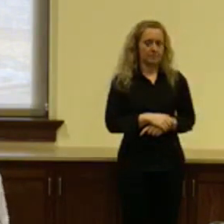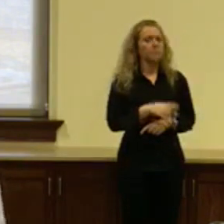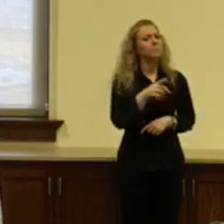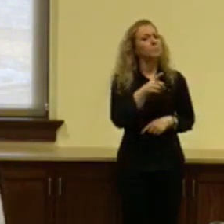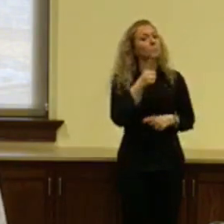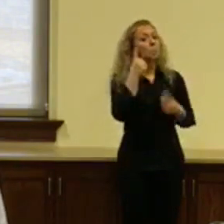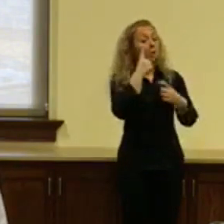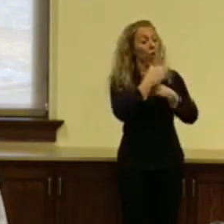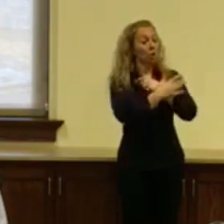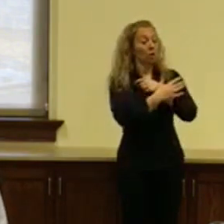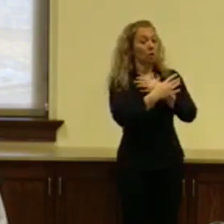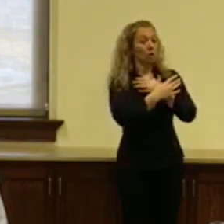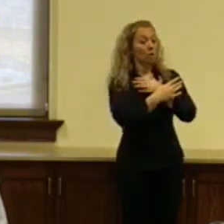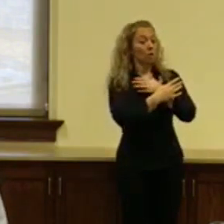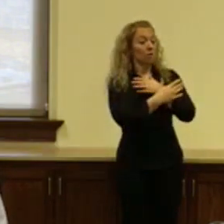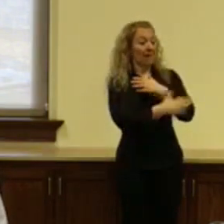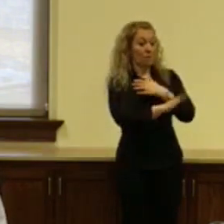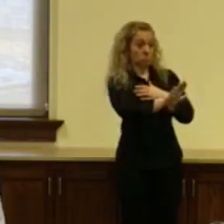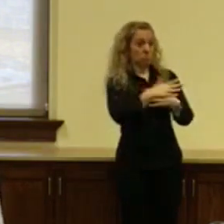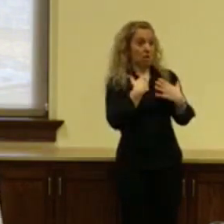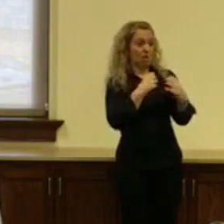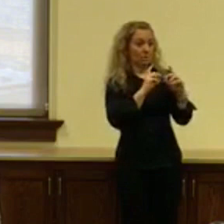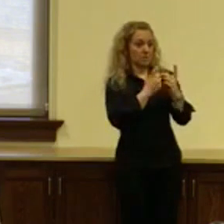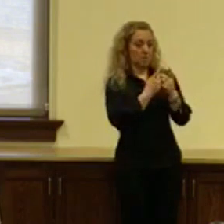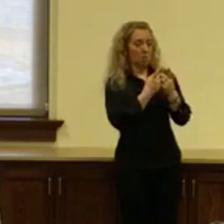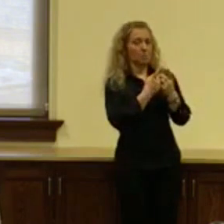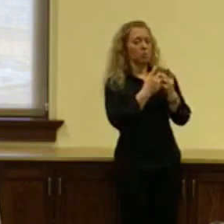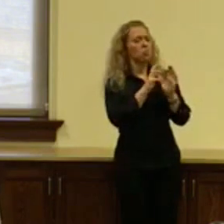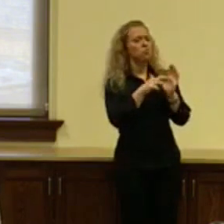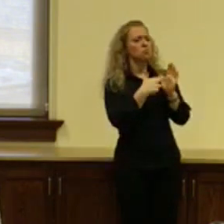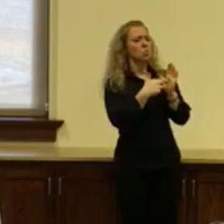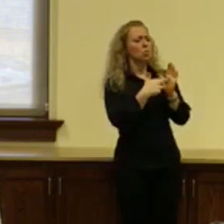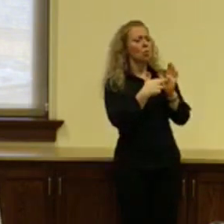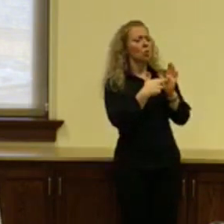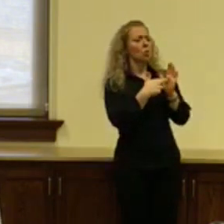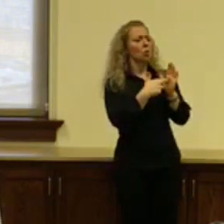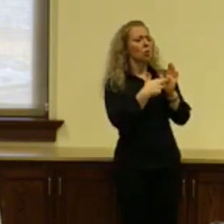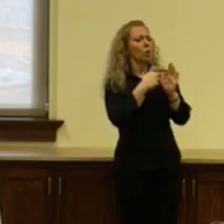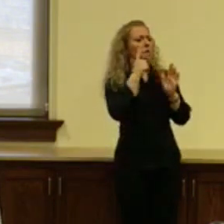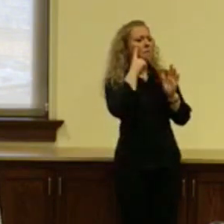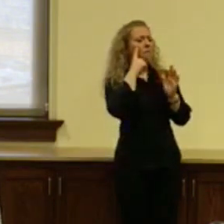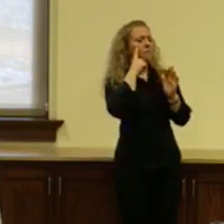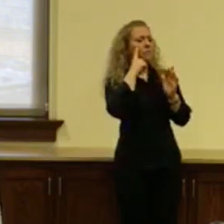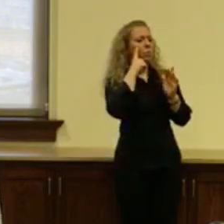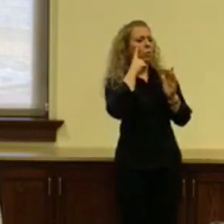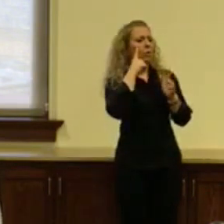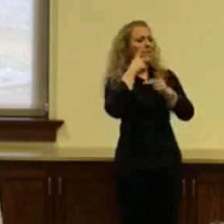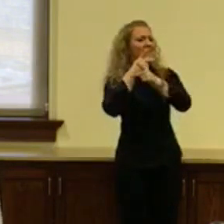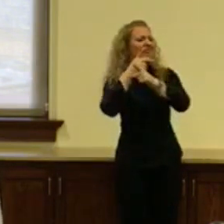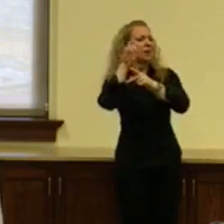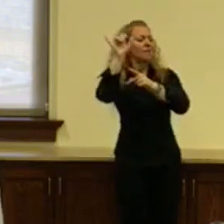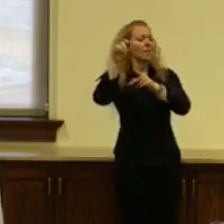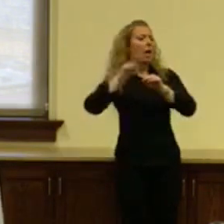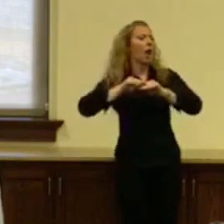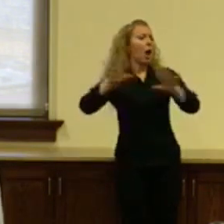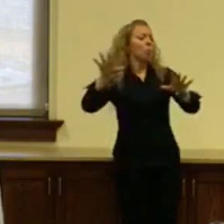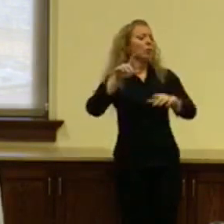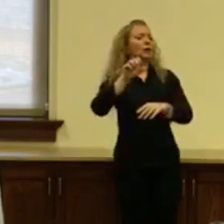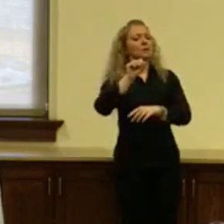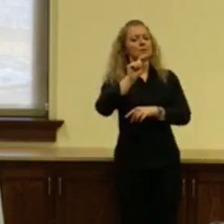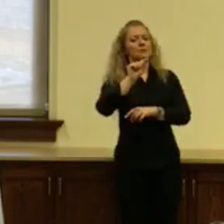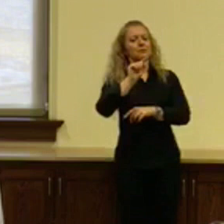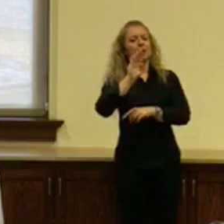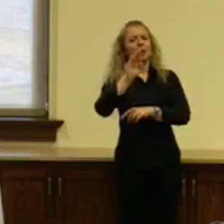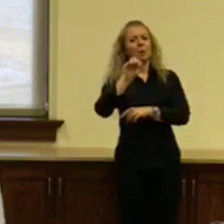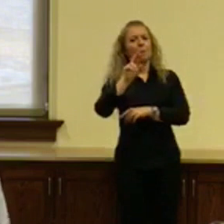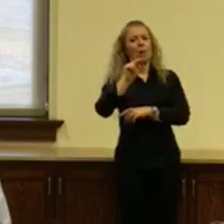Does the County Health Department have a role to play in countering the outbreak at St. Barnabas Nursing Home in Gibsonia? And if so, what